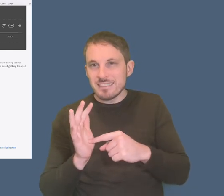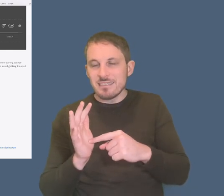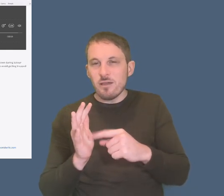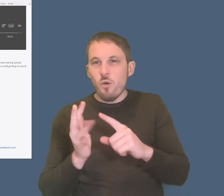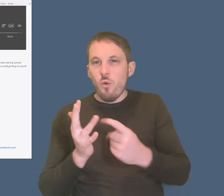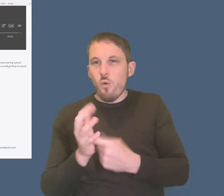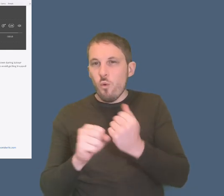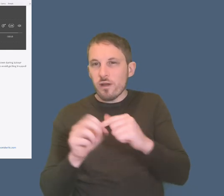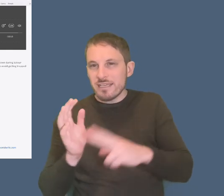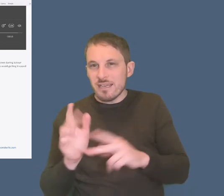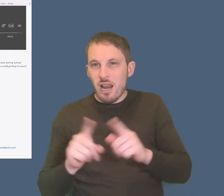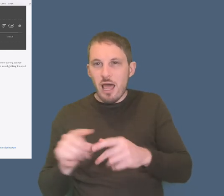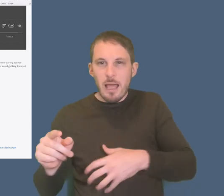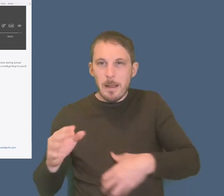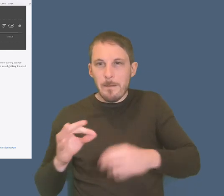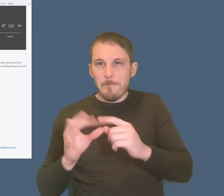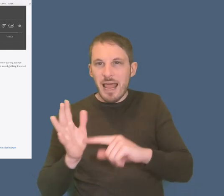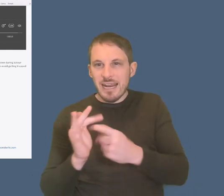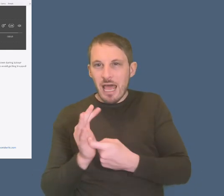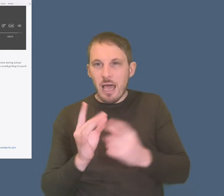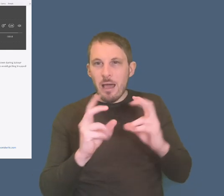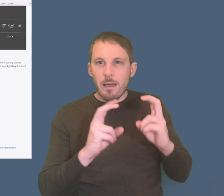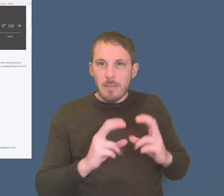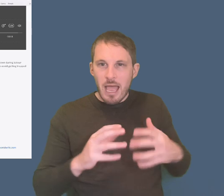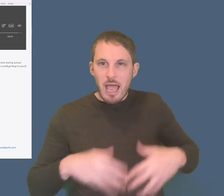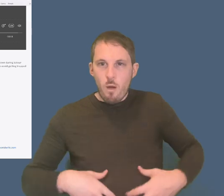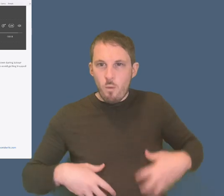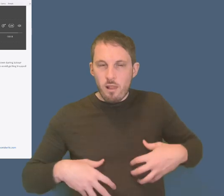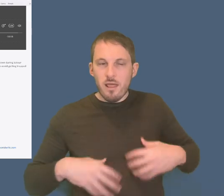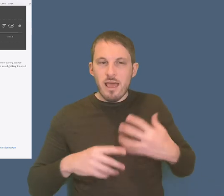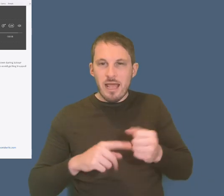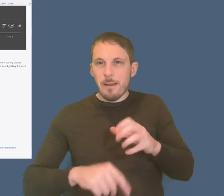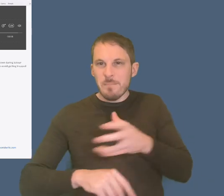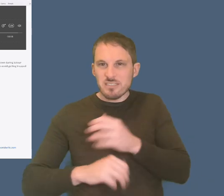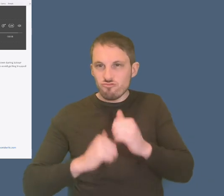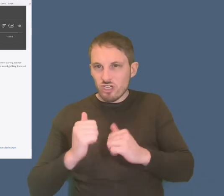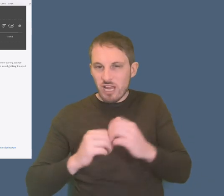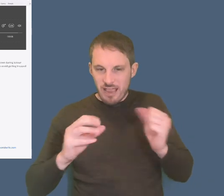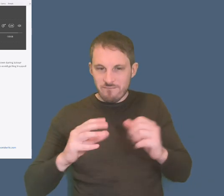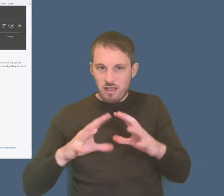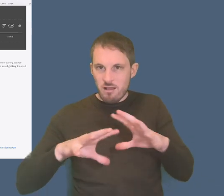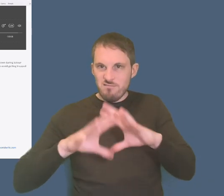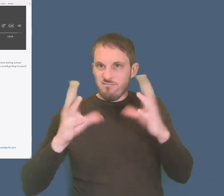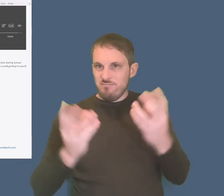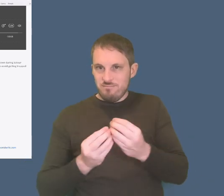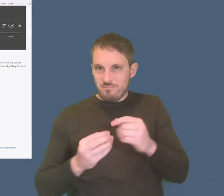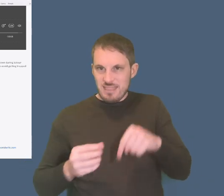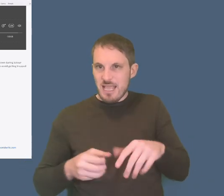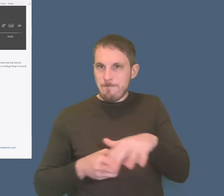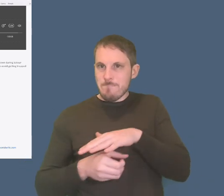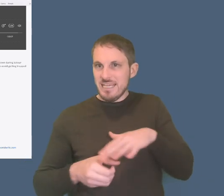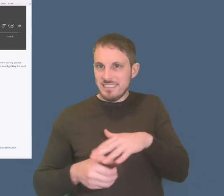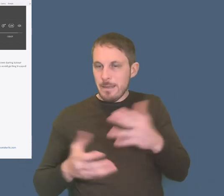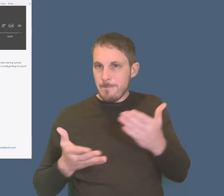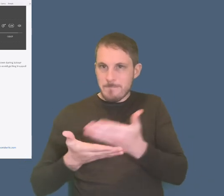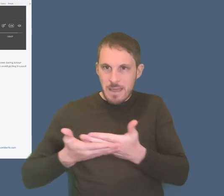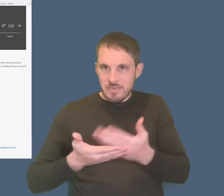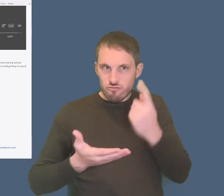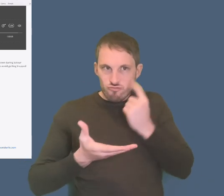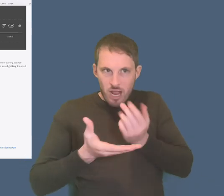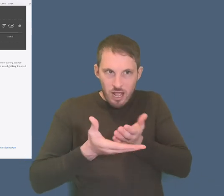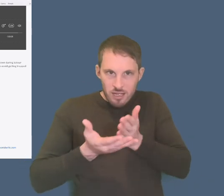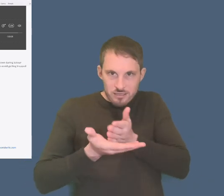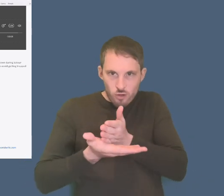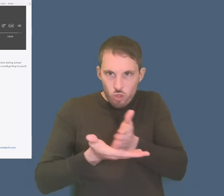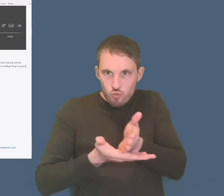and bowels and muscular structures that occupy and exist within the space that your baby is also trying